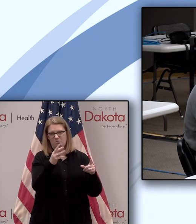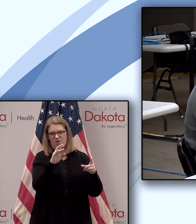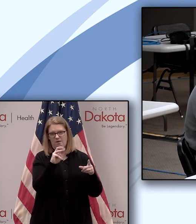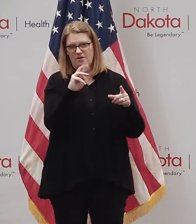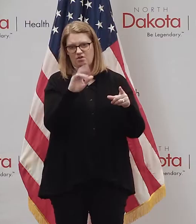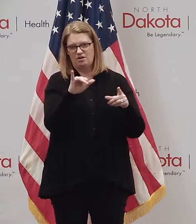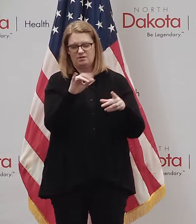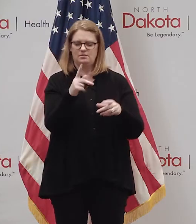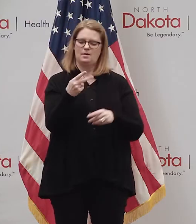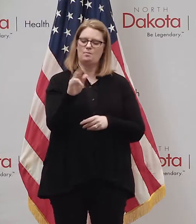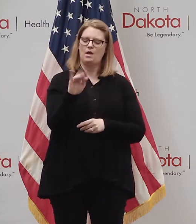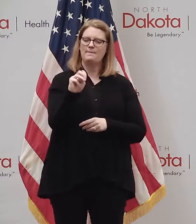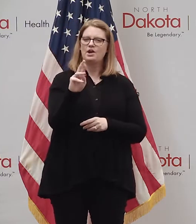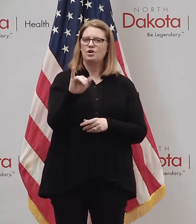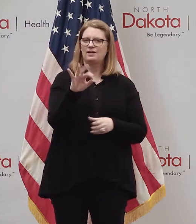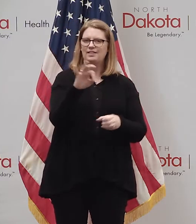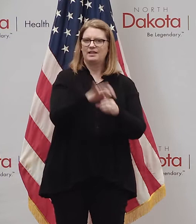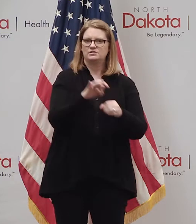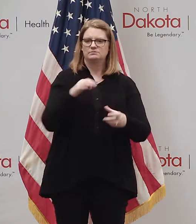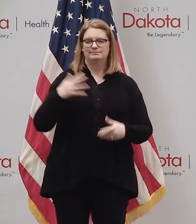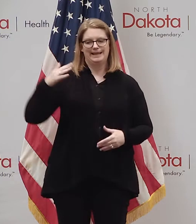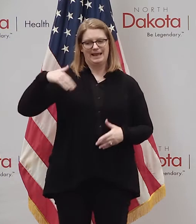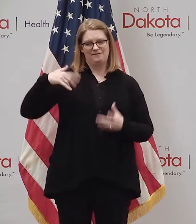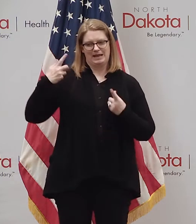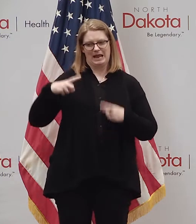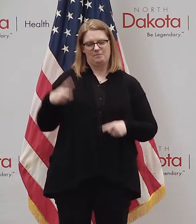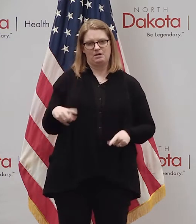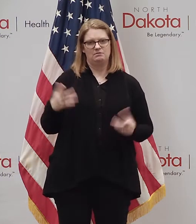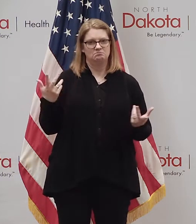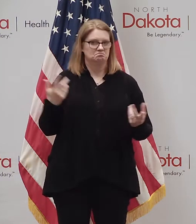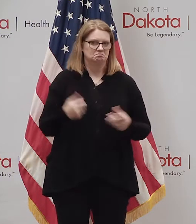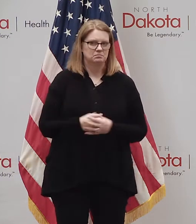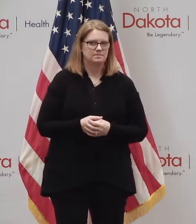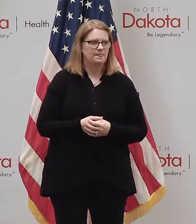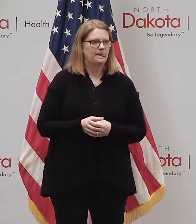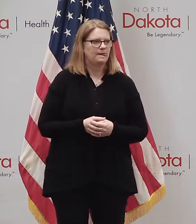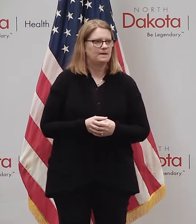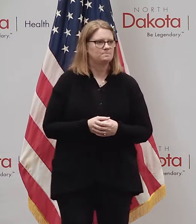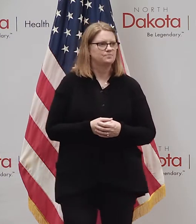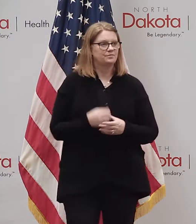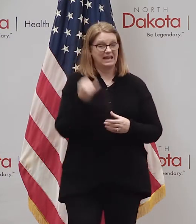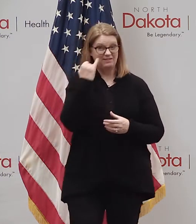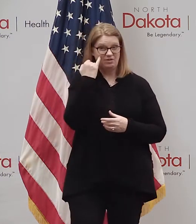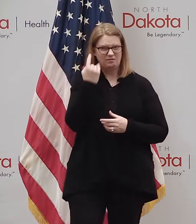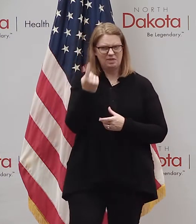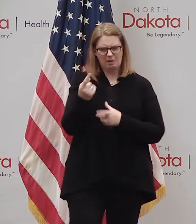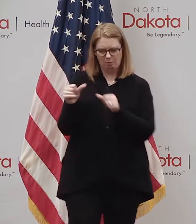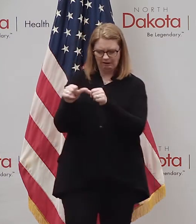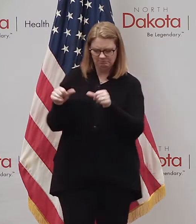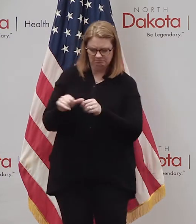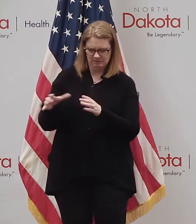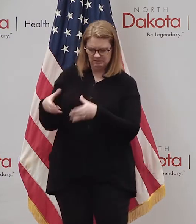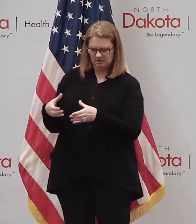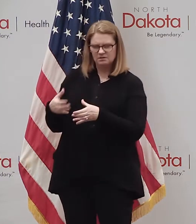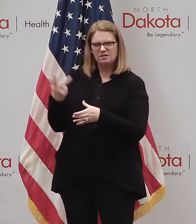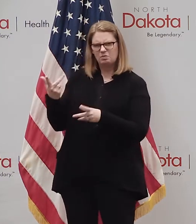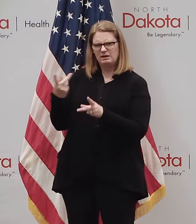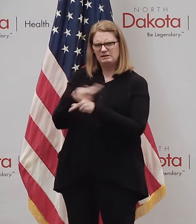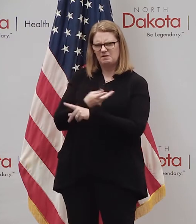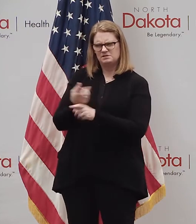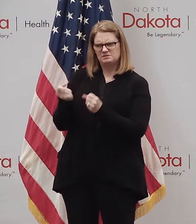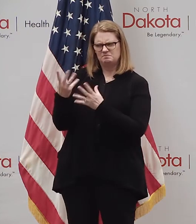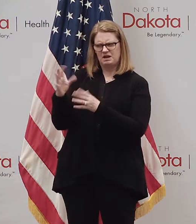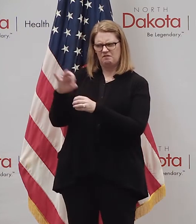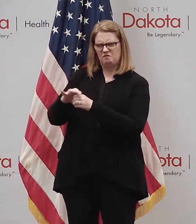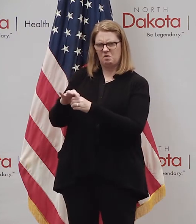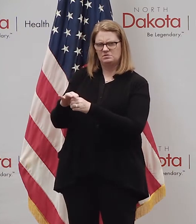right? Well, they haven't happened yet. So if we had if you had a precinct that, you know, came in and had three times as many votes as it